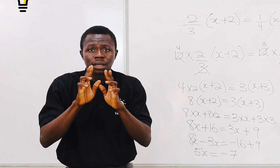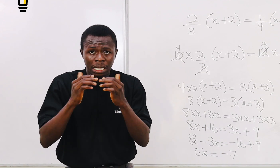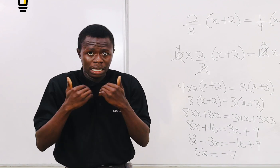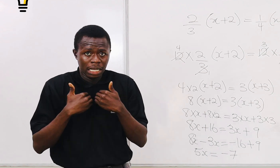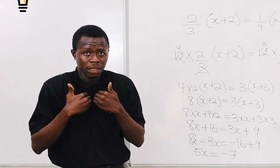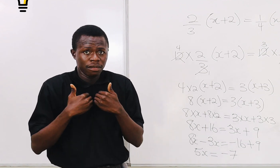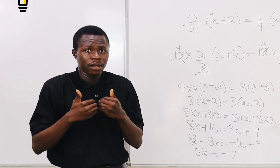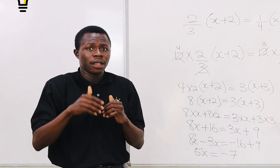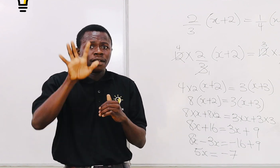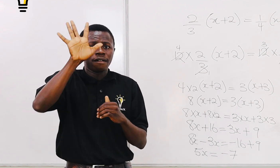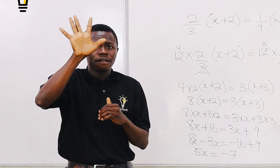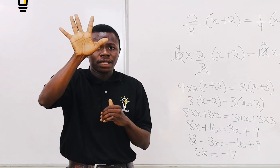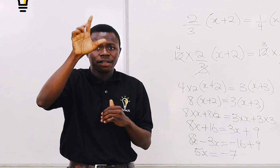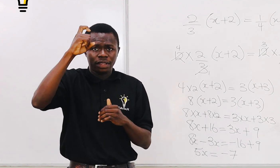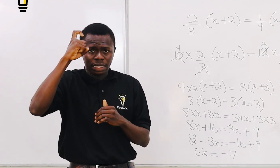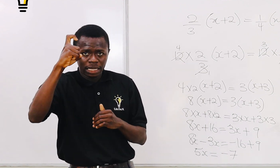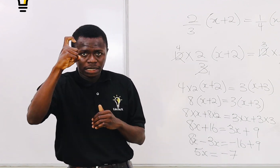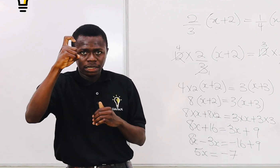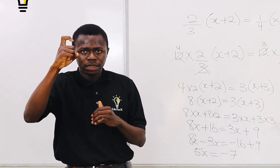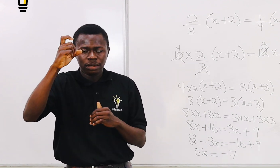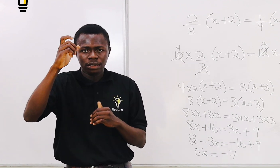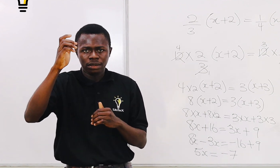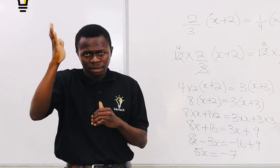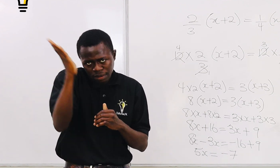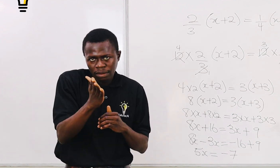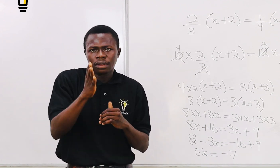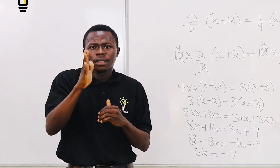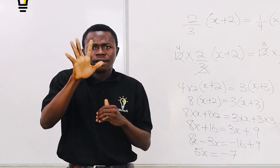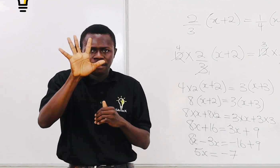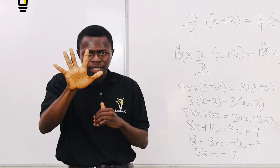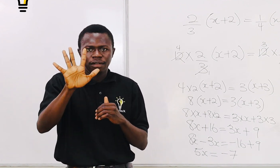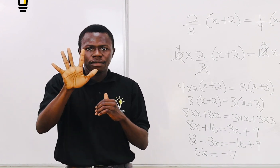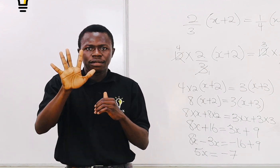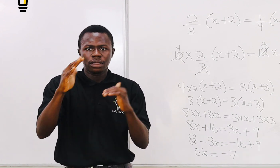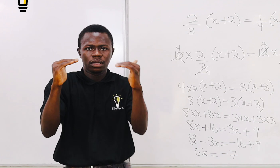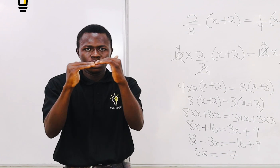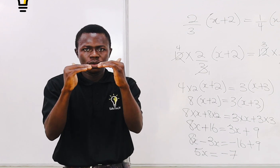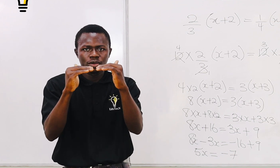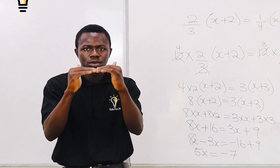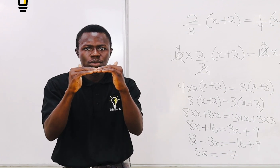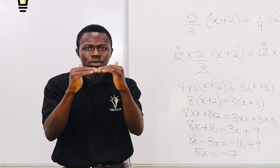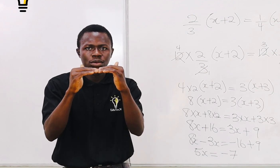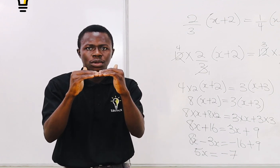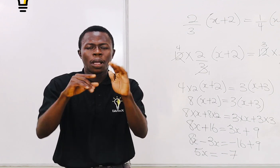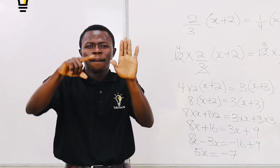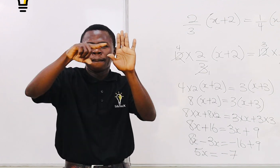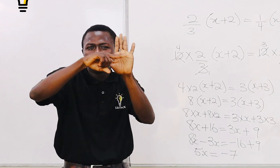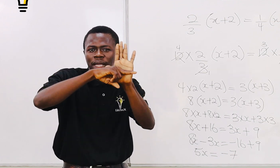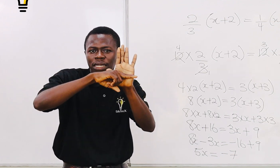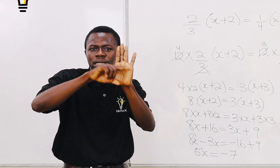So the answer that we have now, just like we just explained, 5x divided by 5